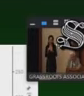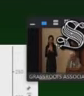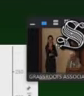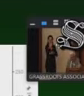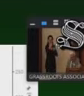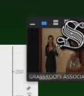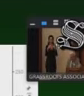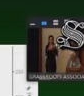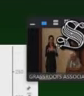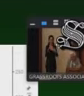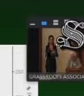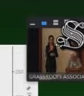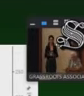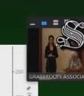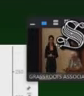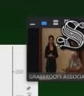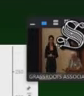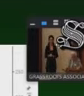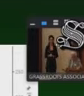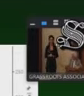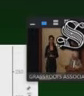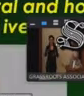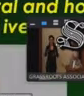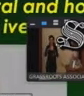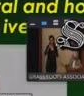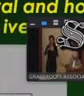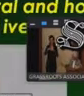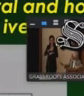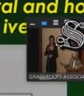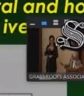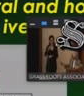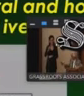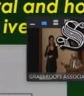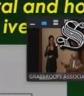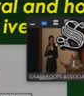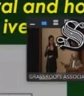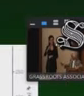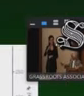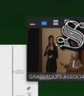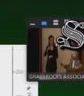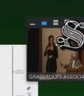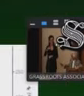Uttarakhand. The second wave of hospitalization and deaths in India